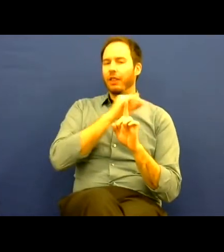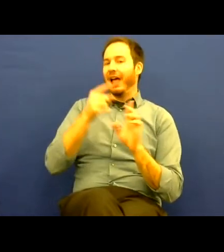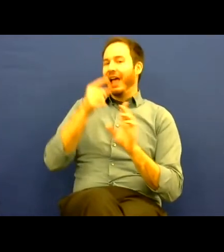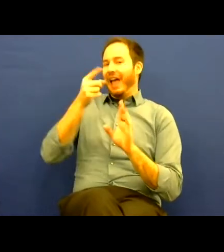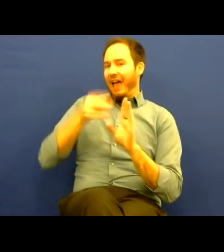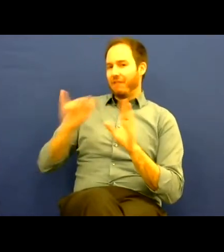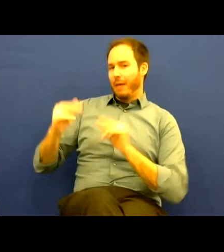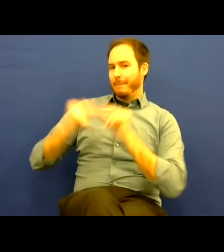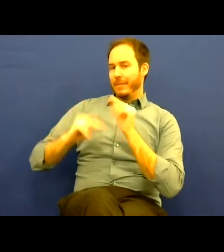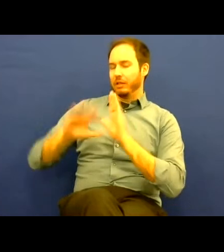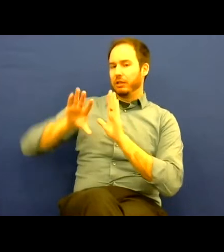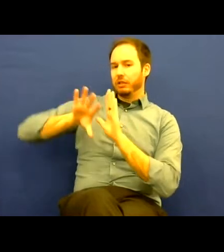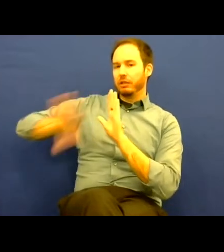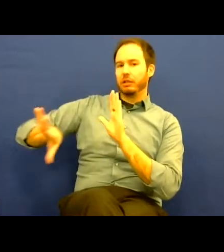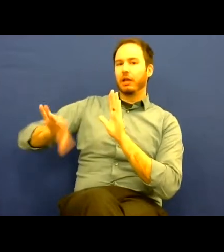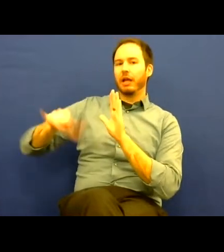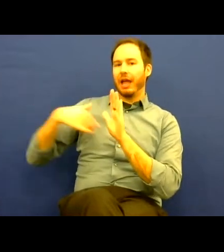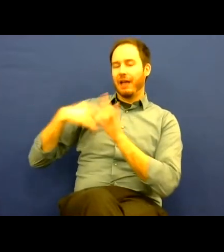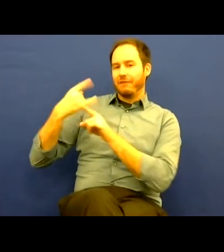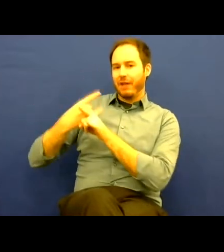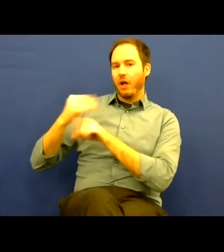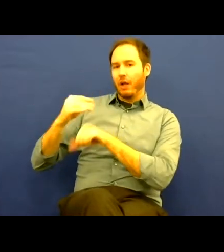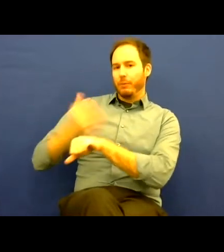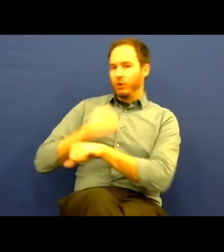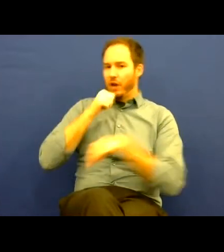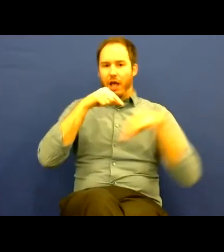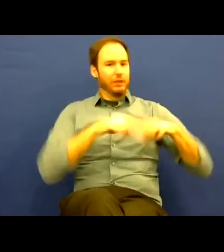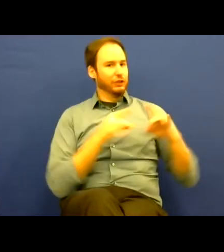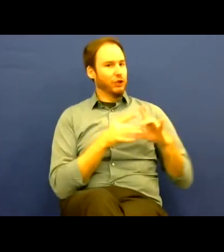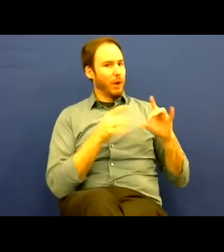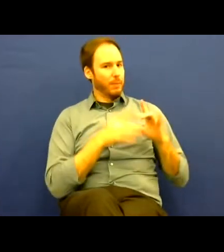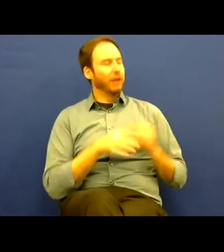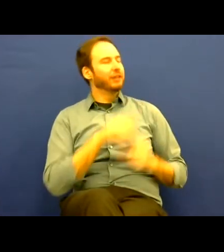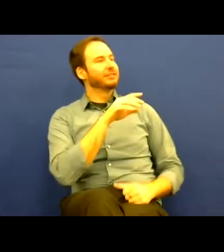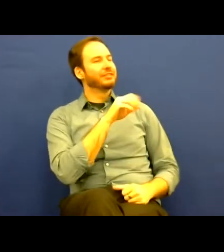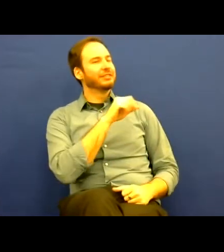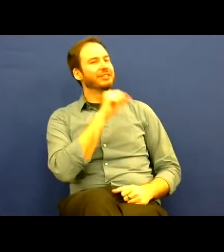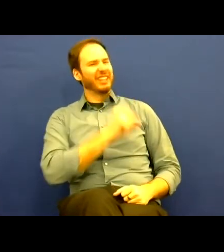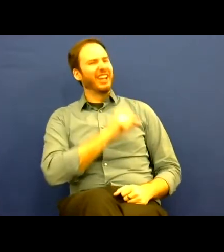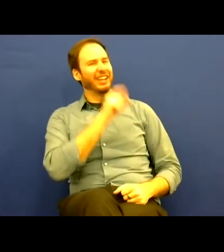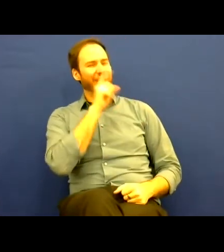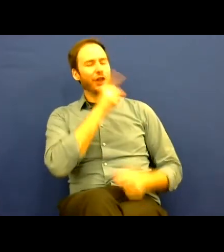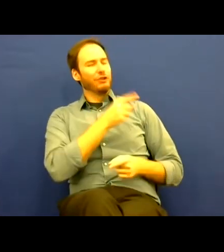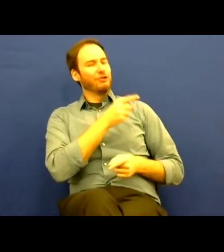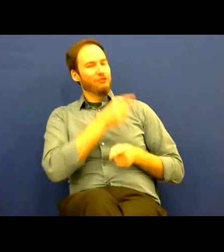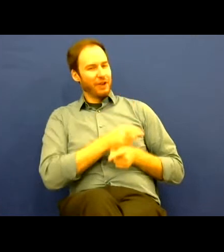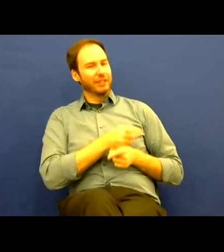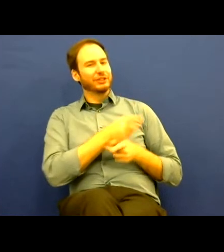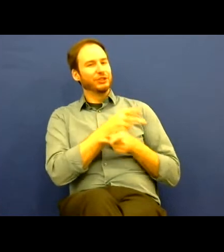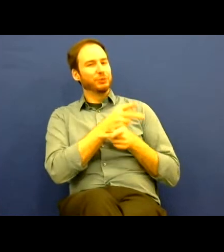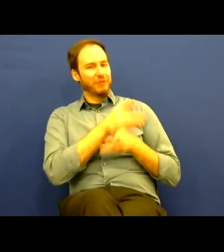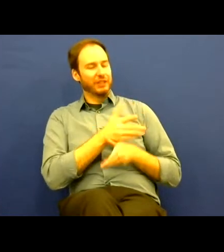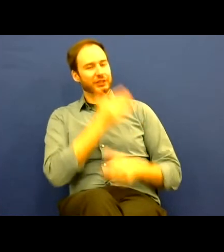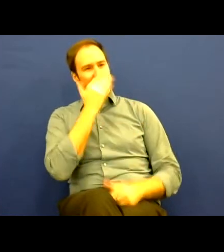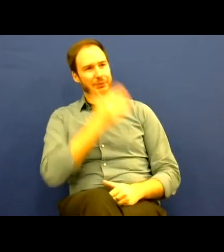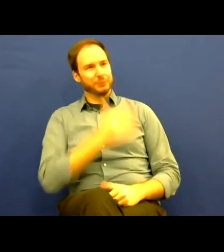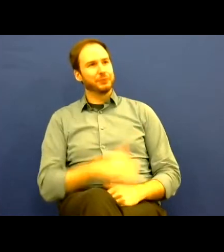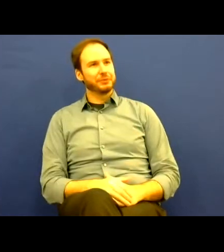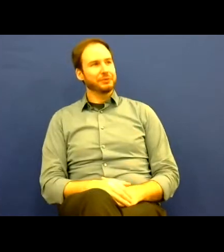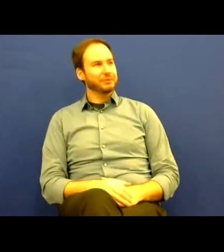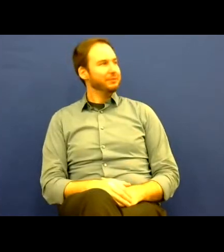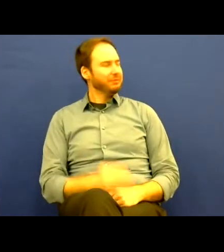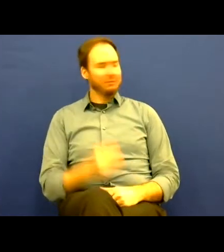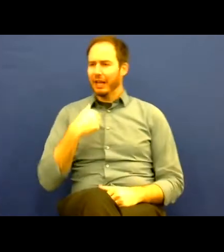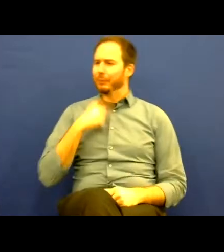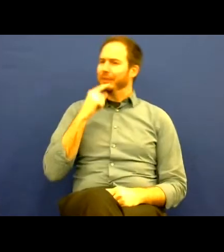facility would have the alcohol and live music. Is that correct? That is the case, Mr. Supervisor. Otherwise,